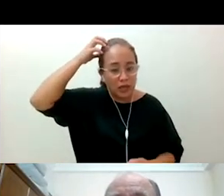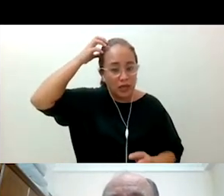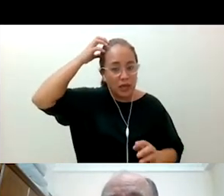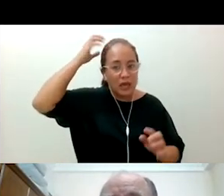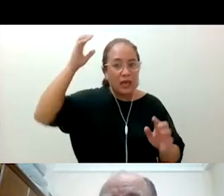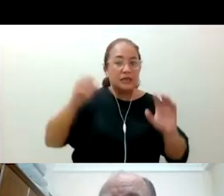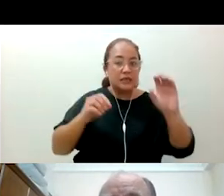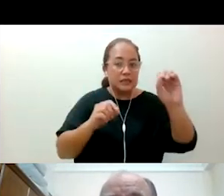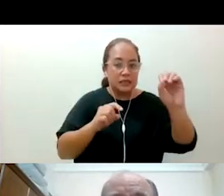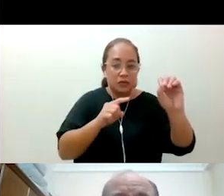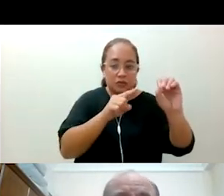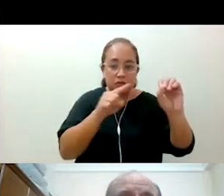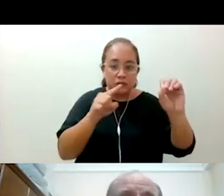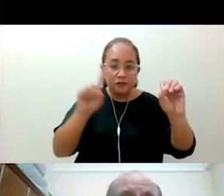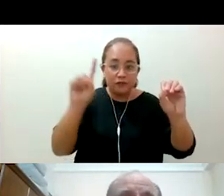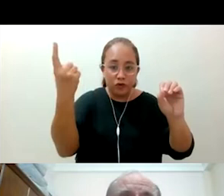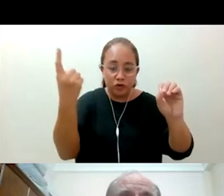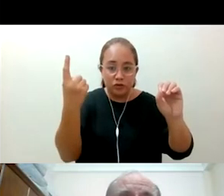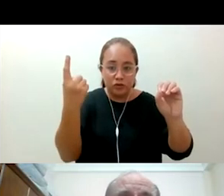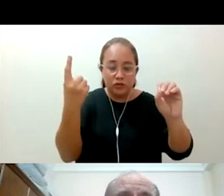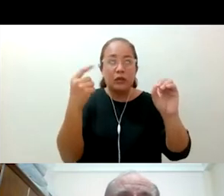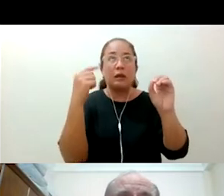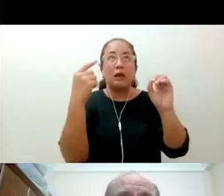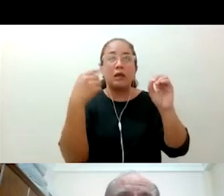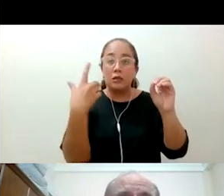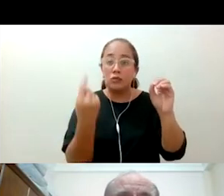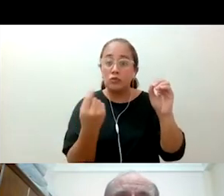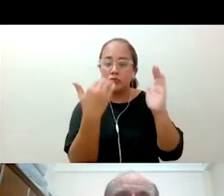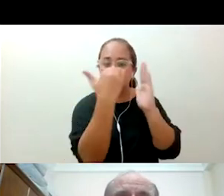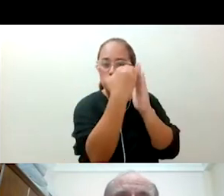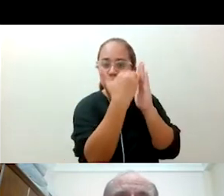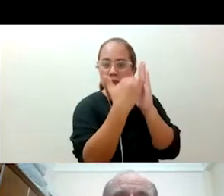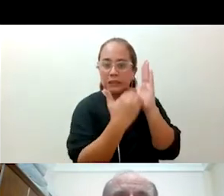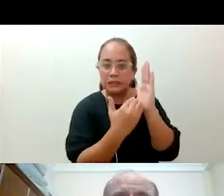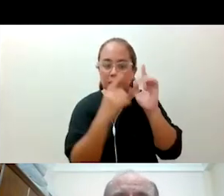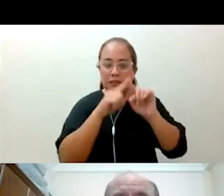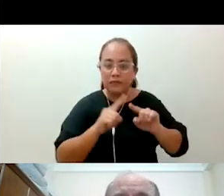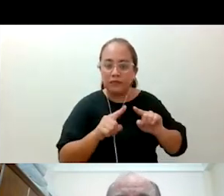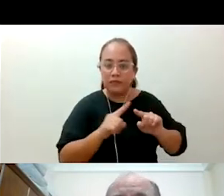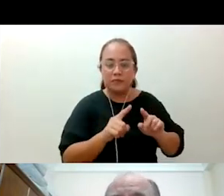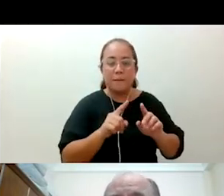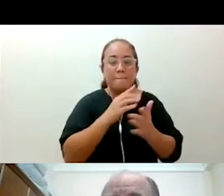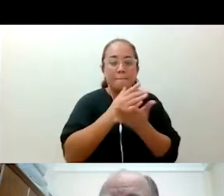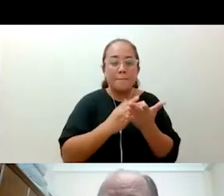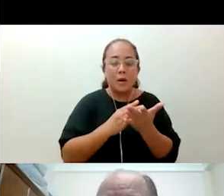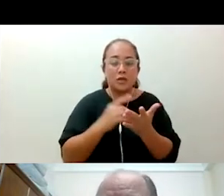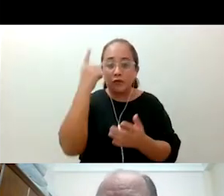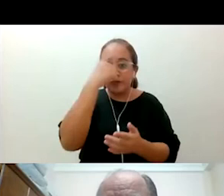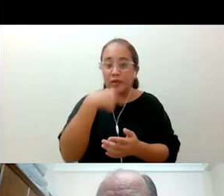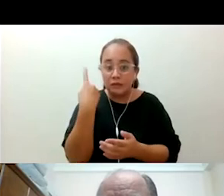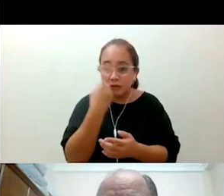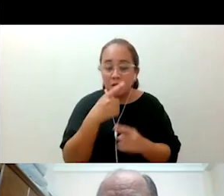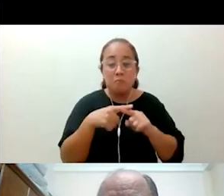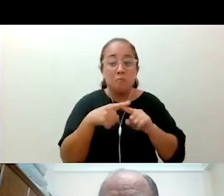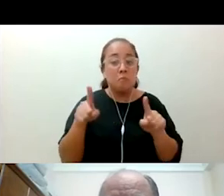tab first, and then he lists different parts of the face. But what we're going to do